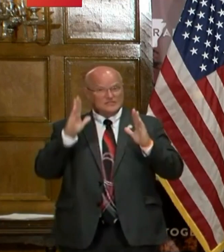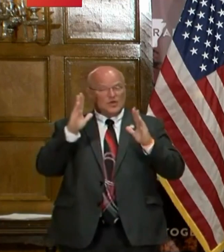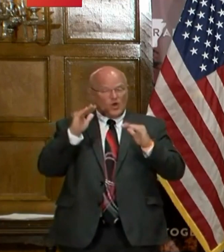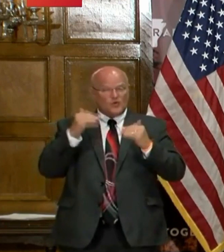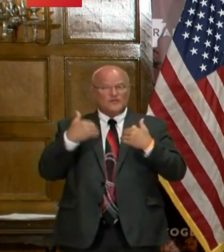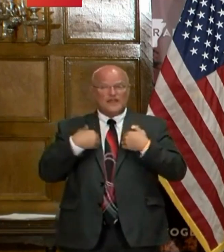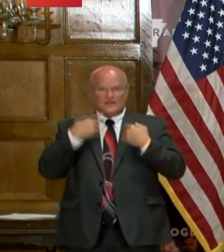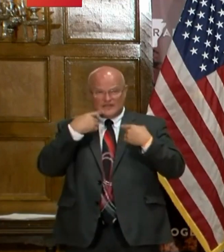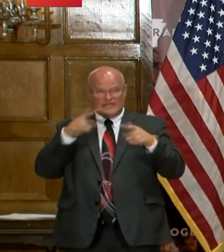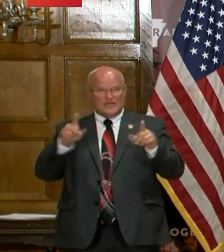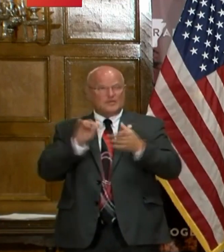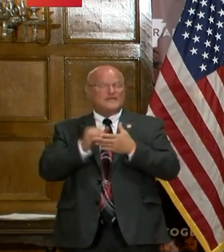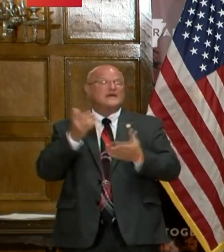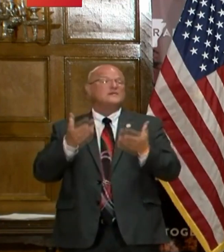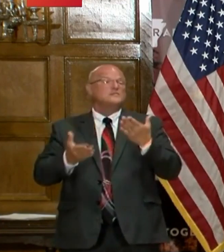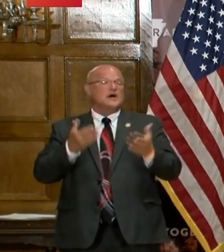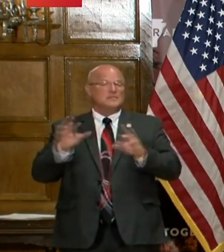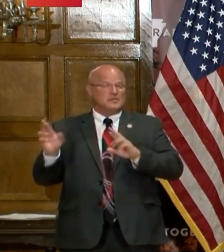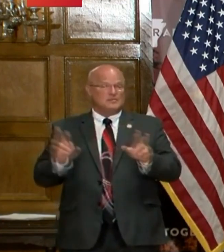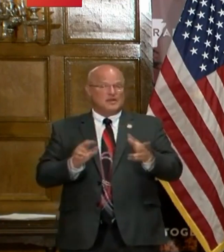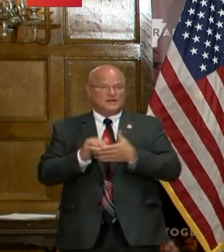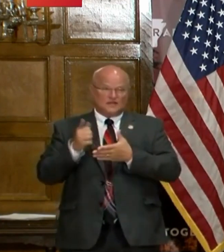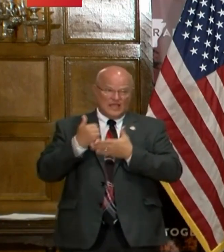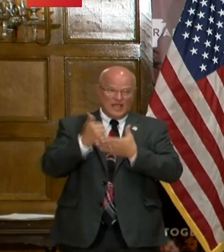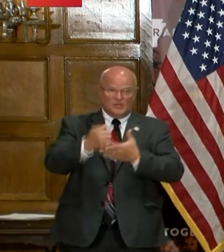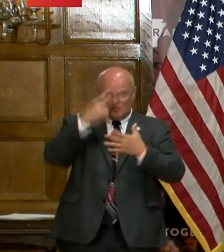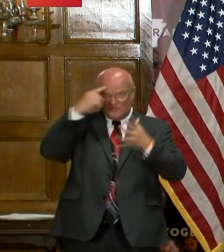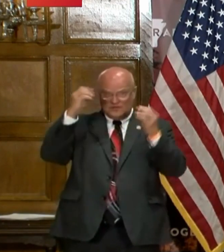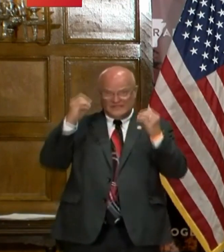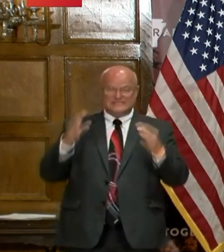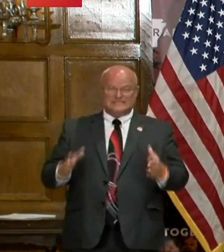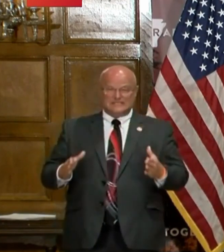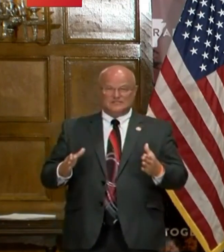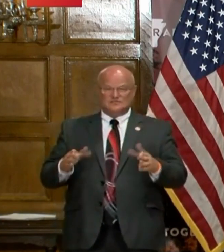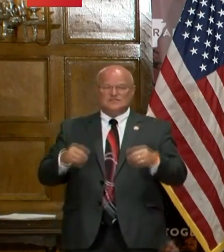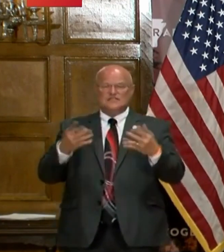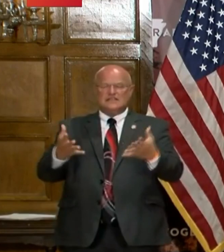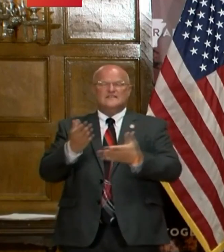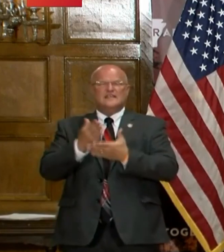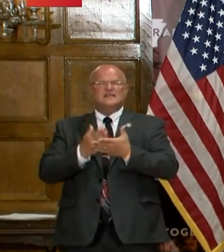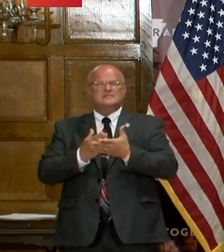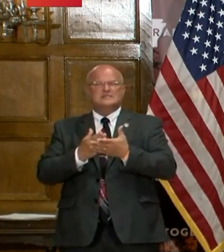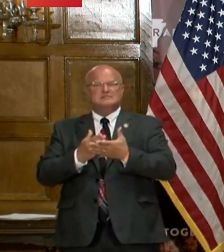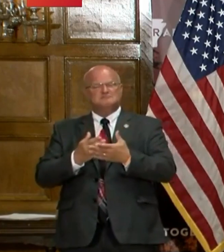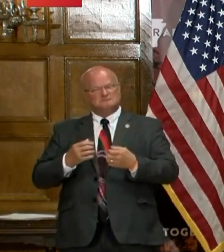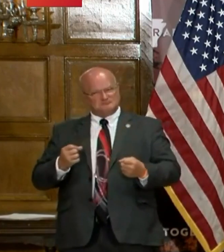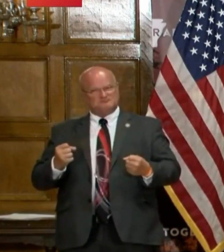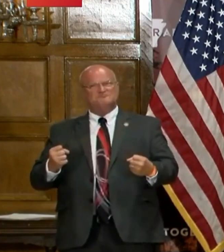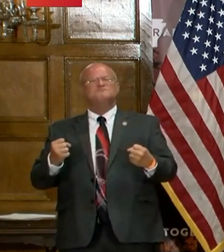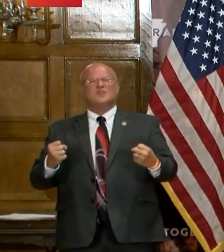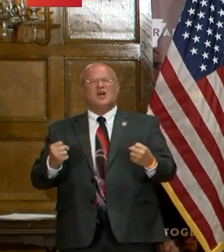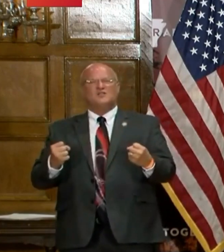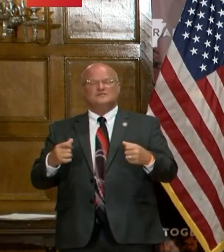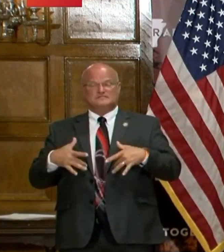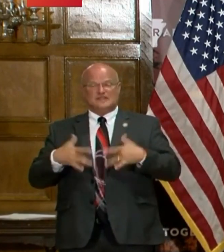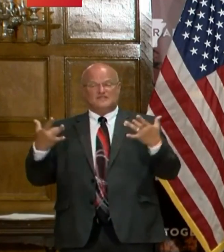hopefully have an announcement that might be prepared that would be helpful for our teachers to give them some confidence in the event they have to be